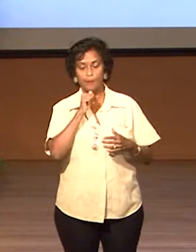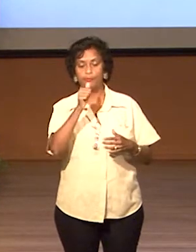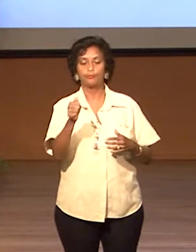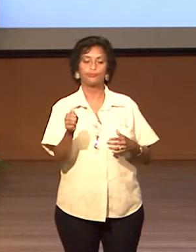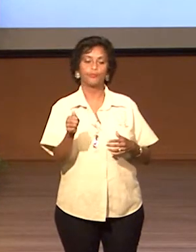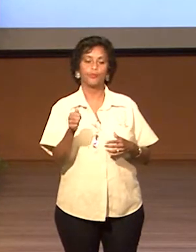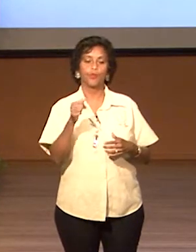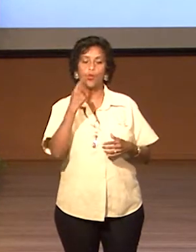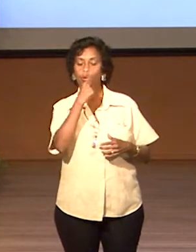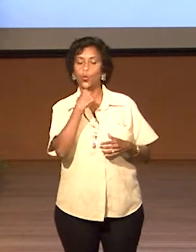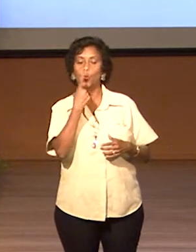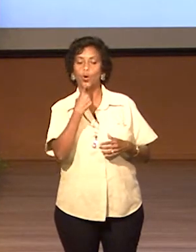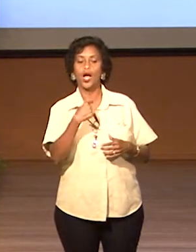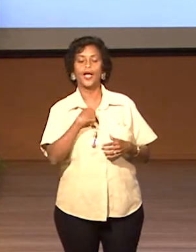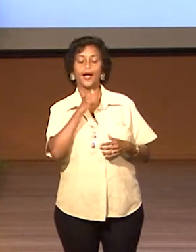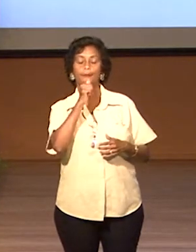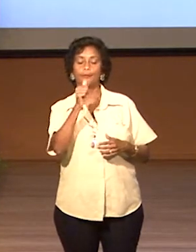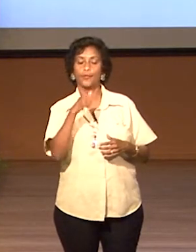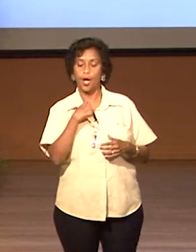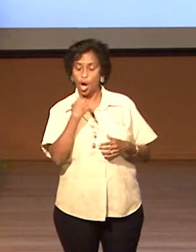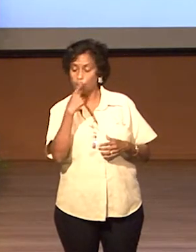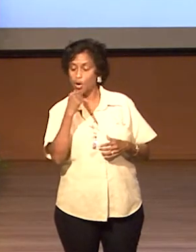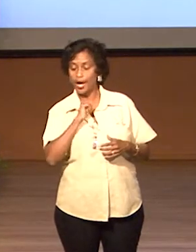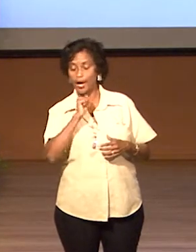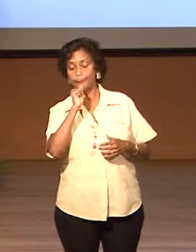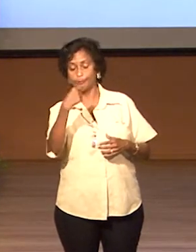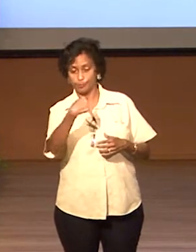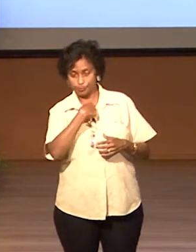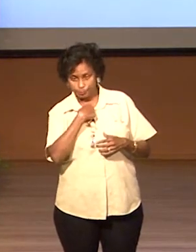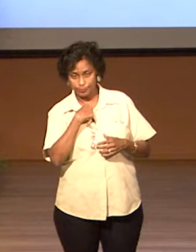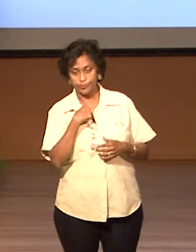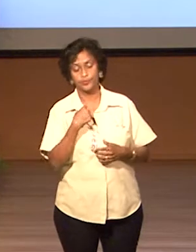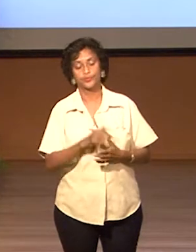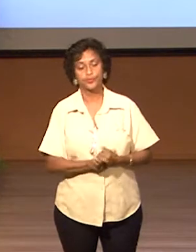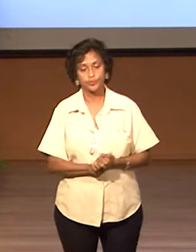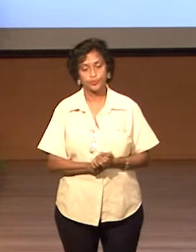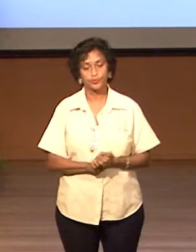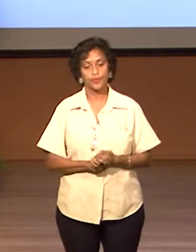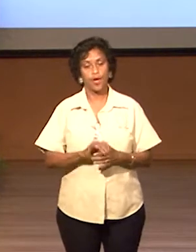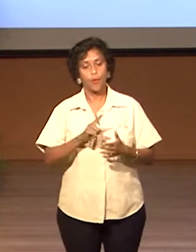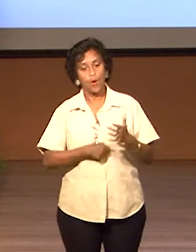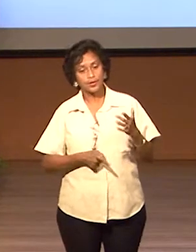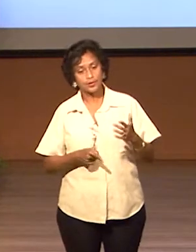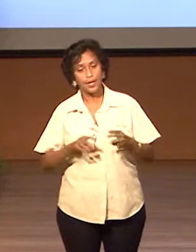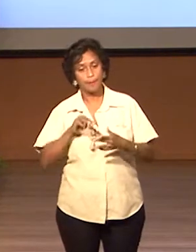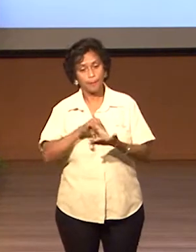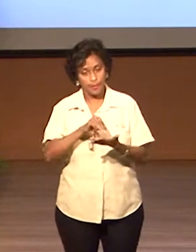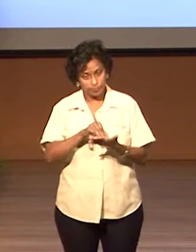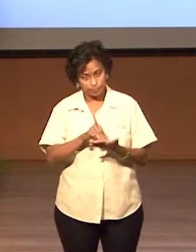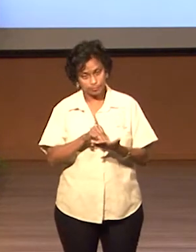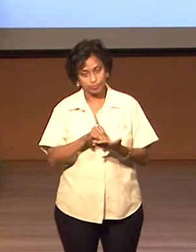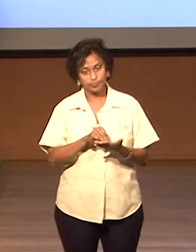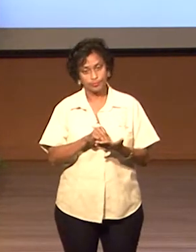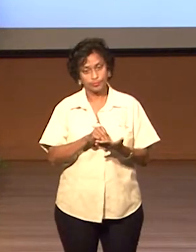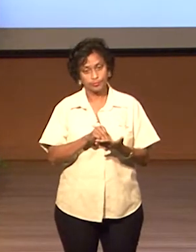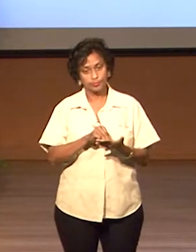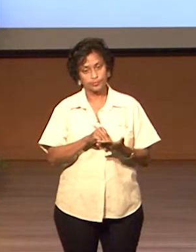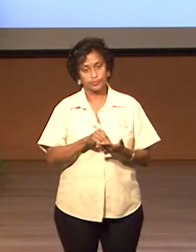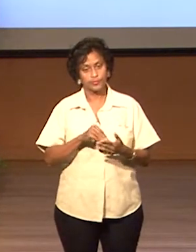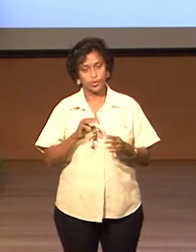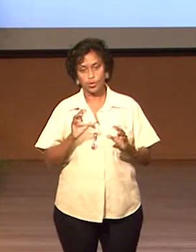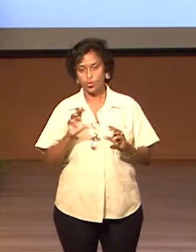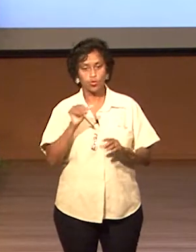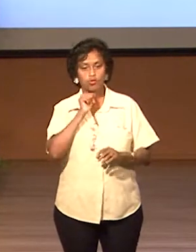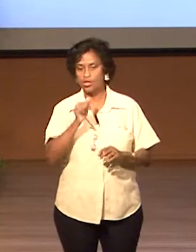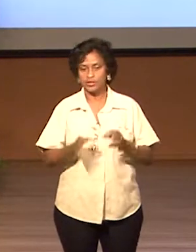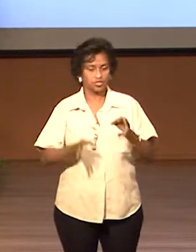negative. So the overarching message then is that if you judge someone else, it's always